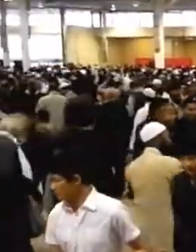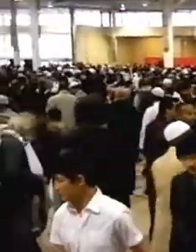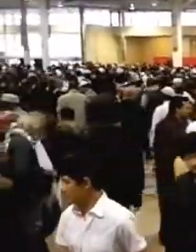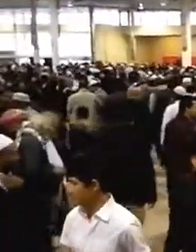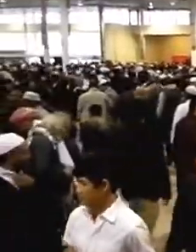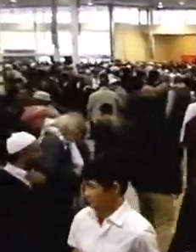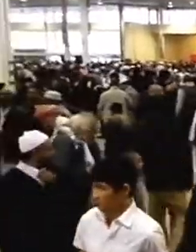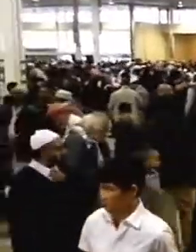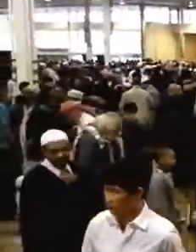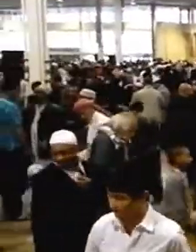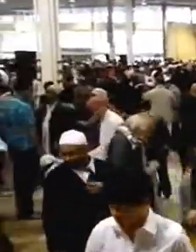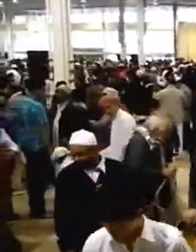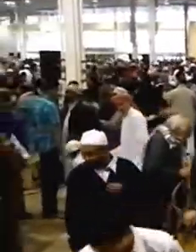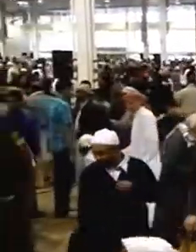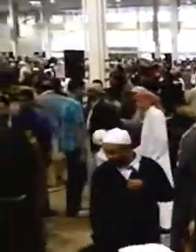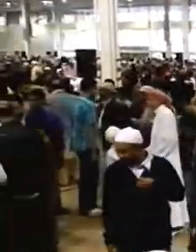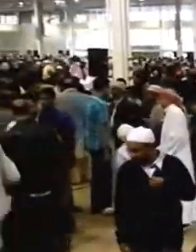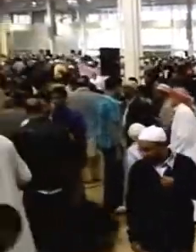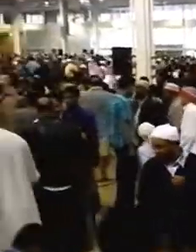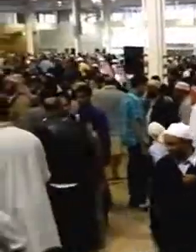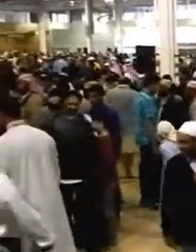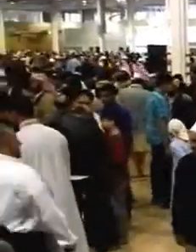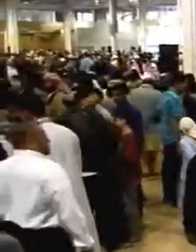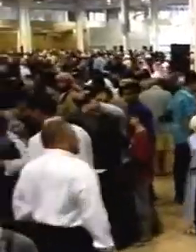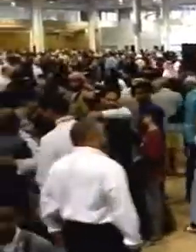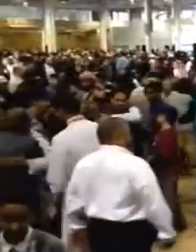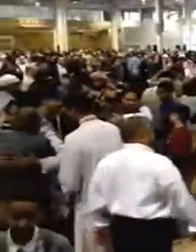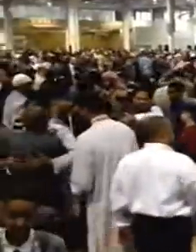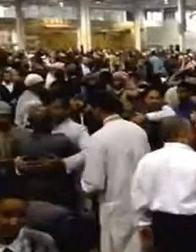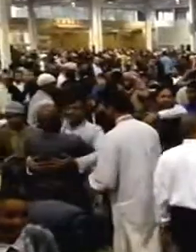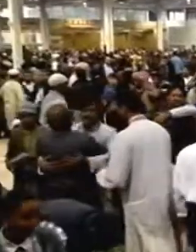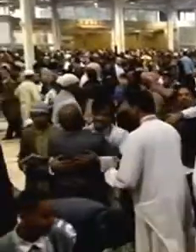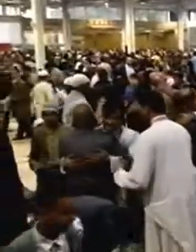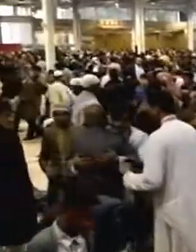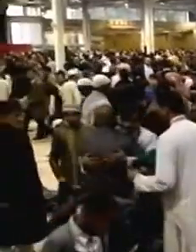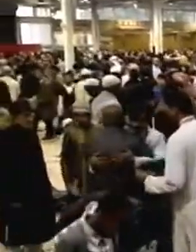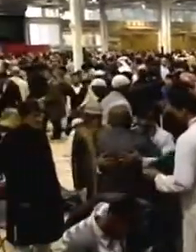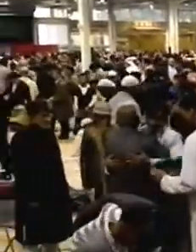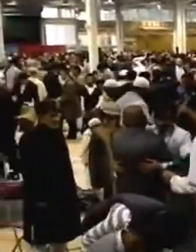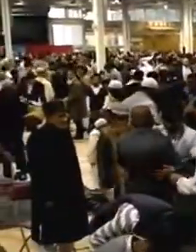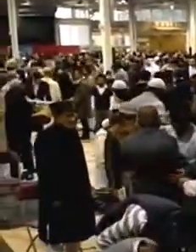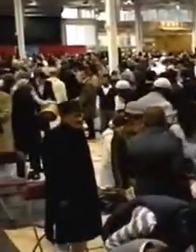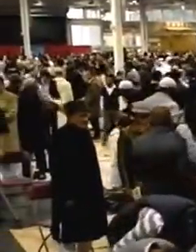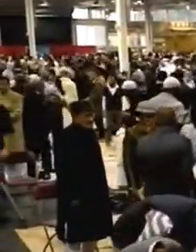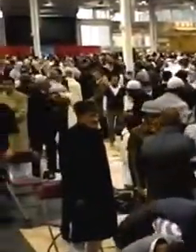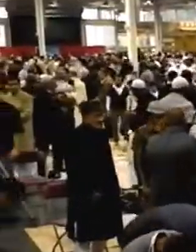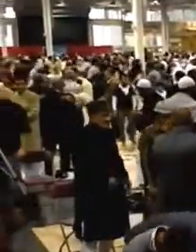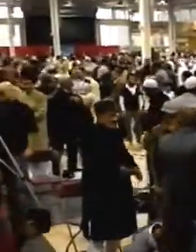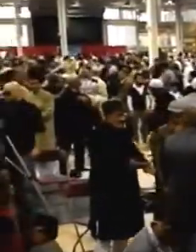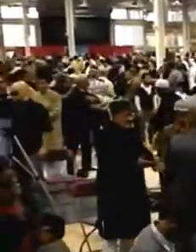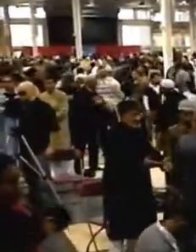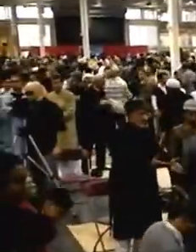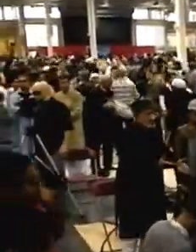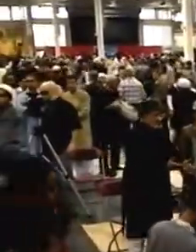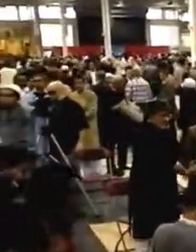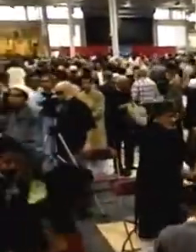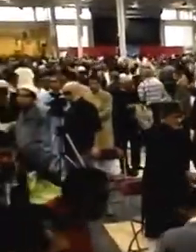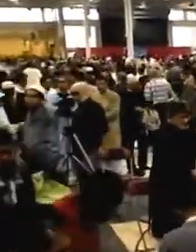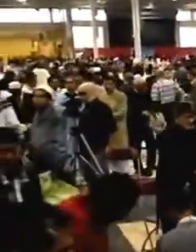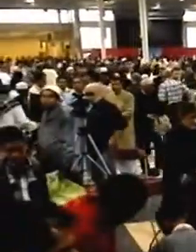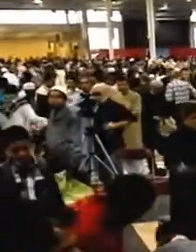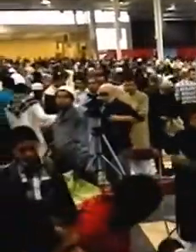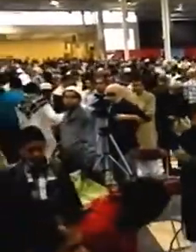The next Eid Salah will be in 25 minutes at 10 minutes after 11. That's why we're going to handle that as well.